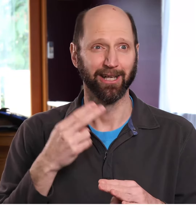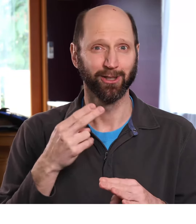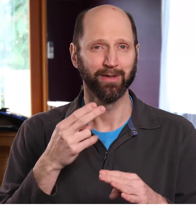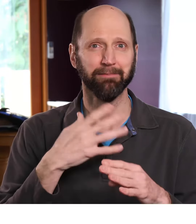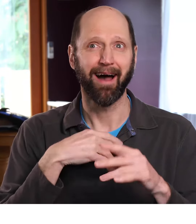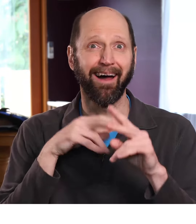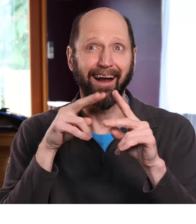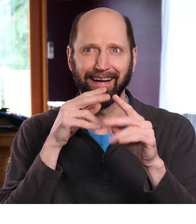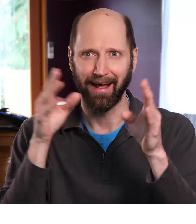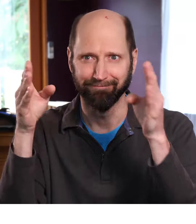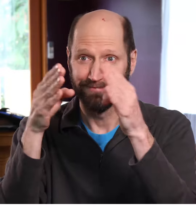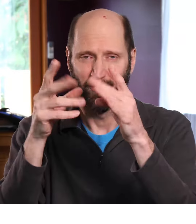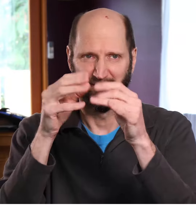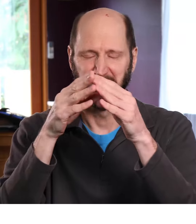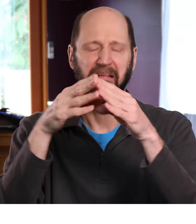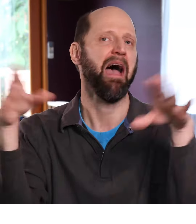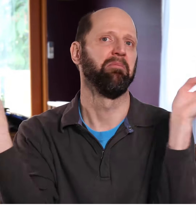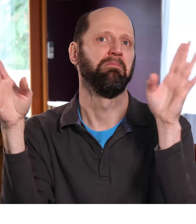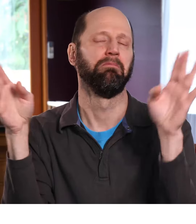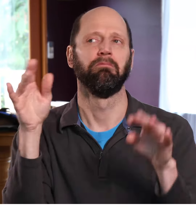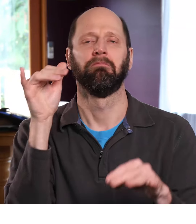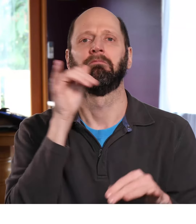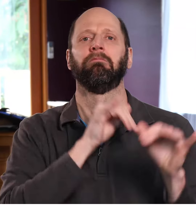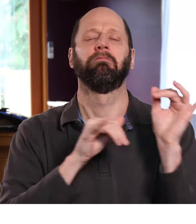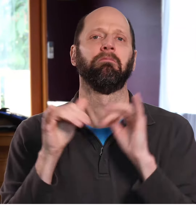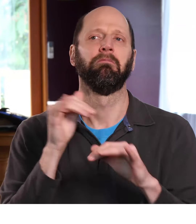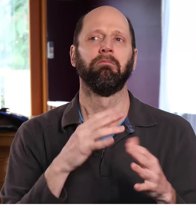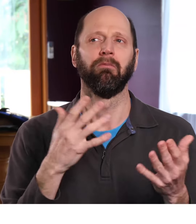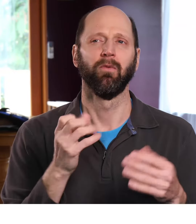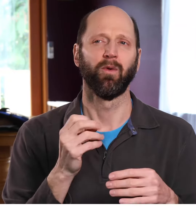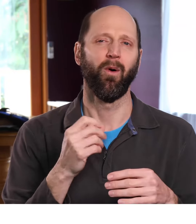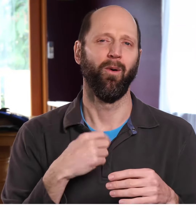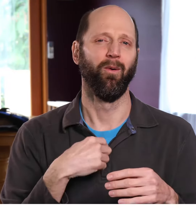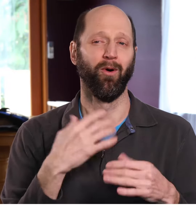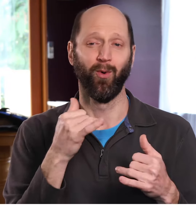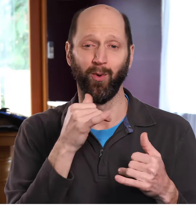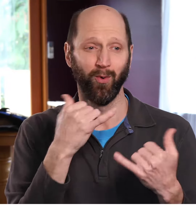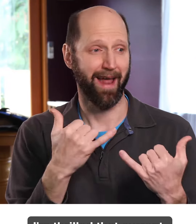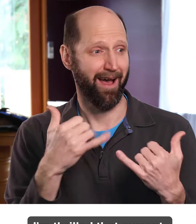deafblind person is not as narrow as one historical figure. It's astoundingly broad.